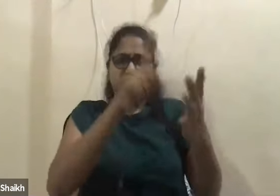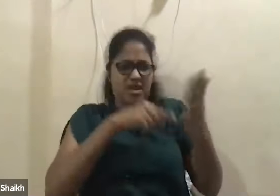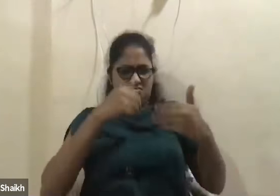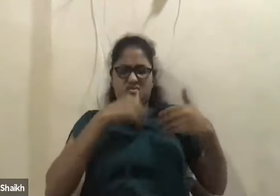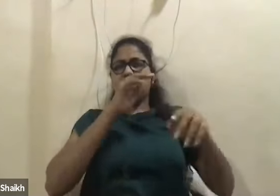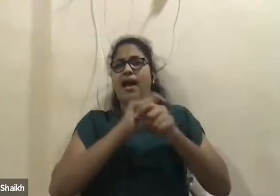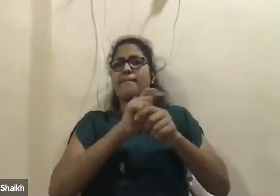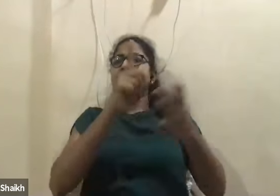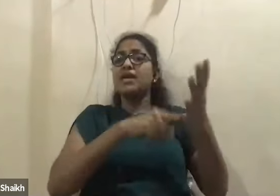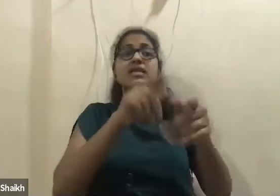same thing.